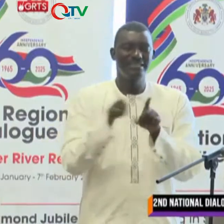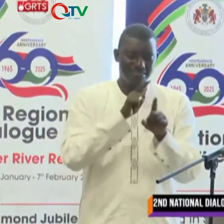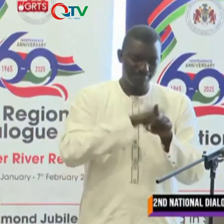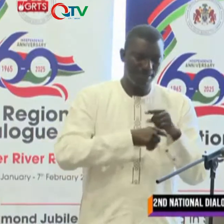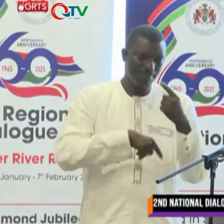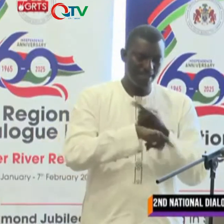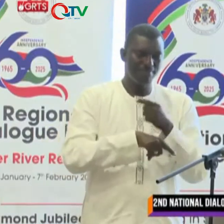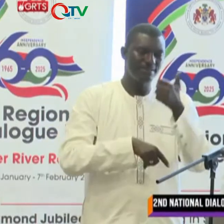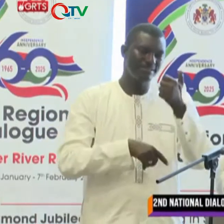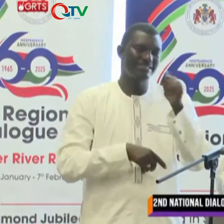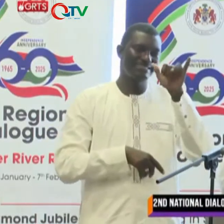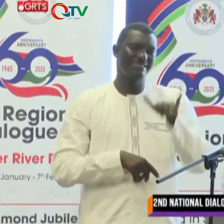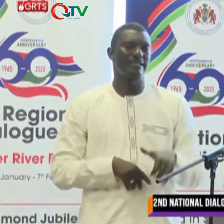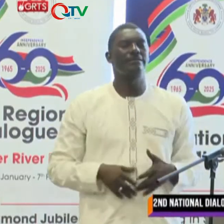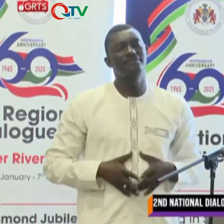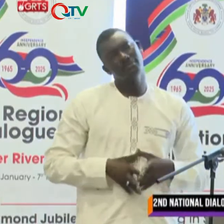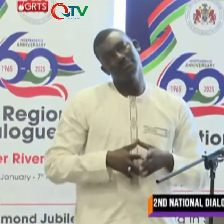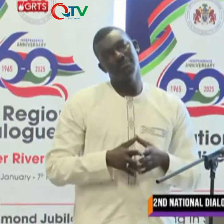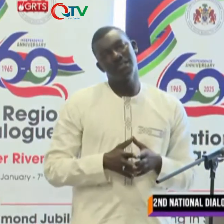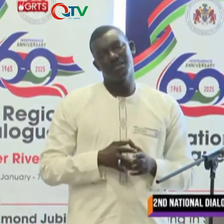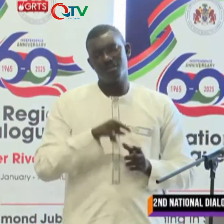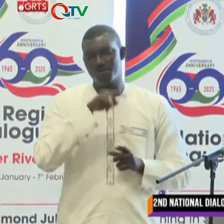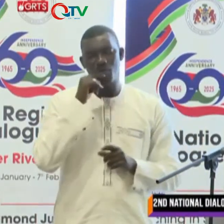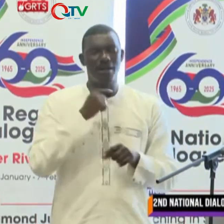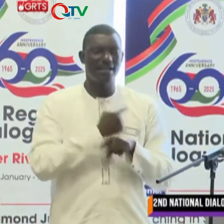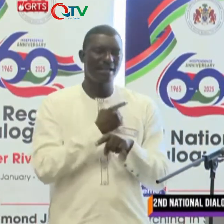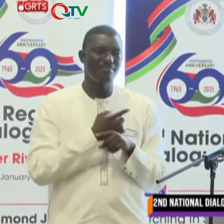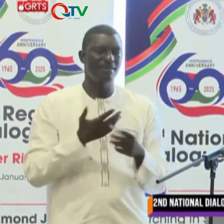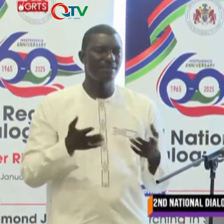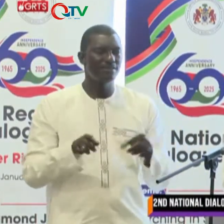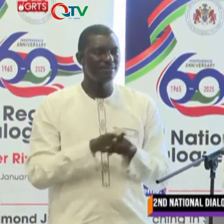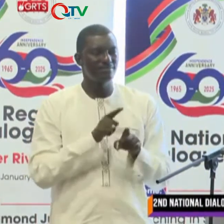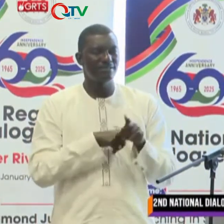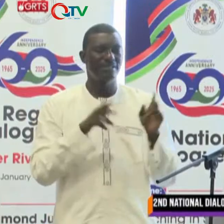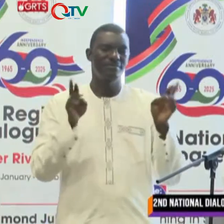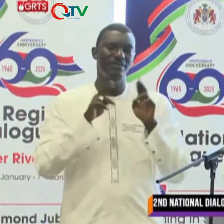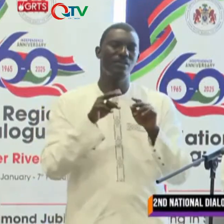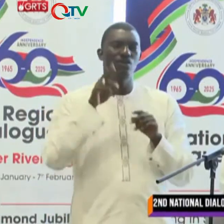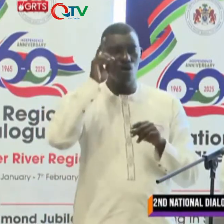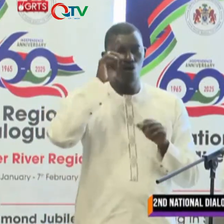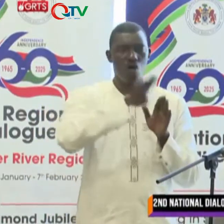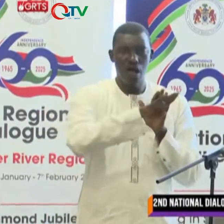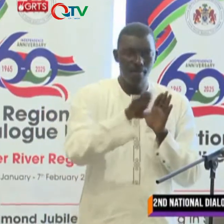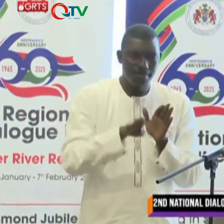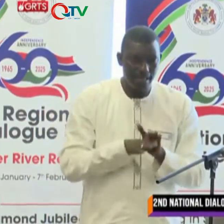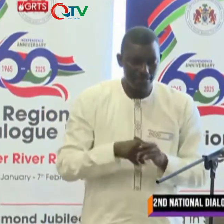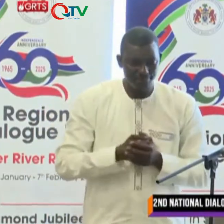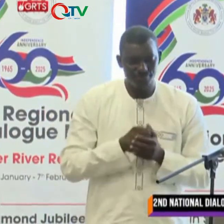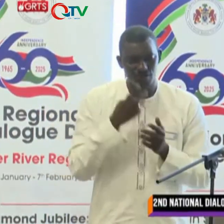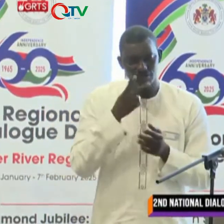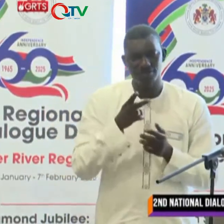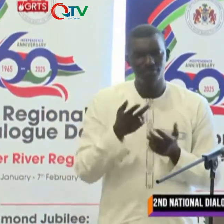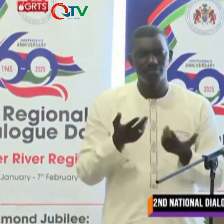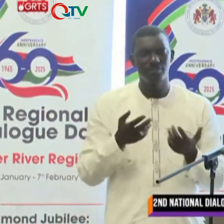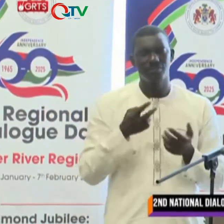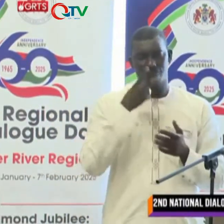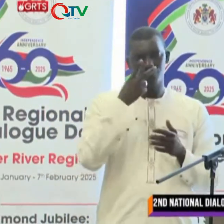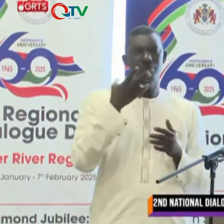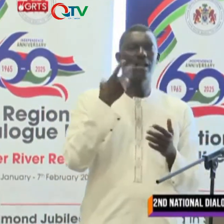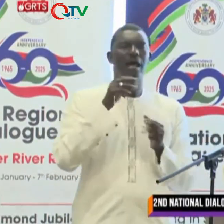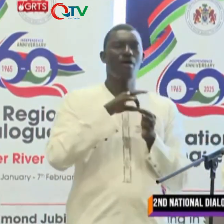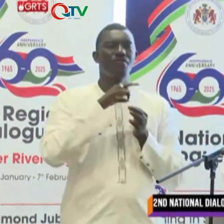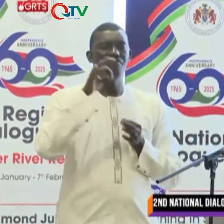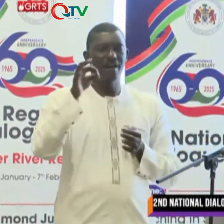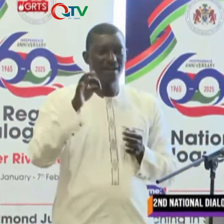Gambia cannot speak as a person, but we are the representative of our homeland. We can look at the biography of our principal to look at how